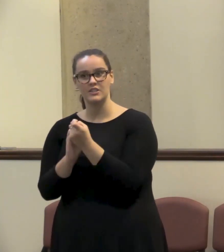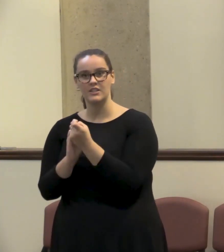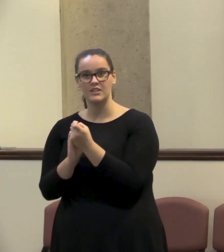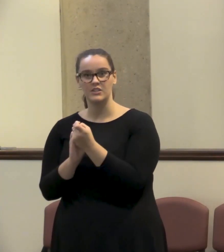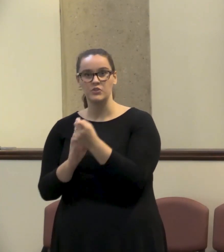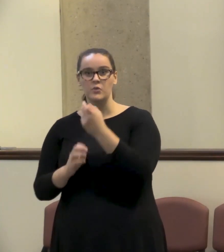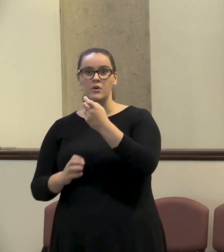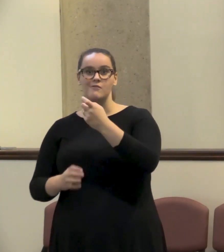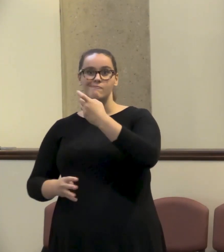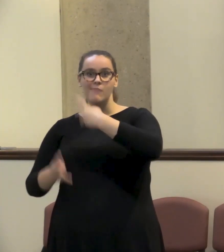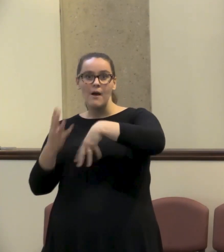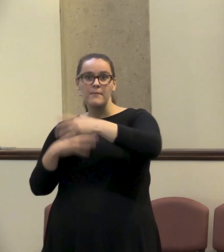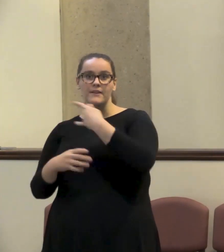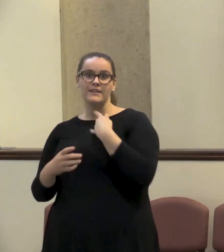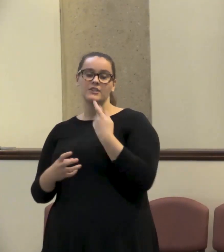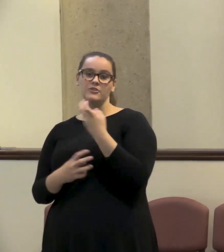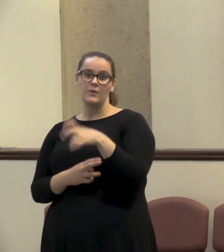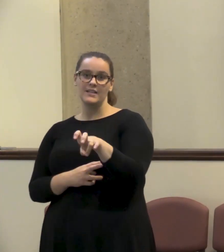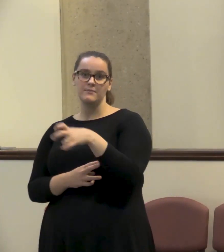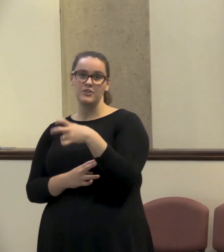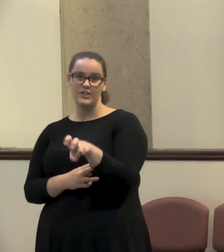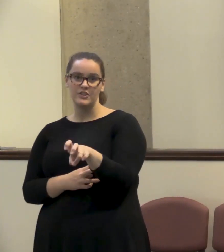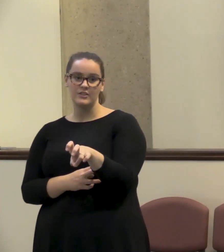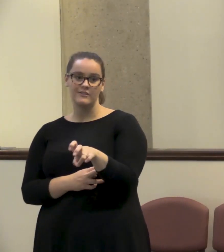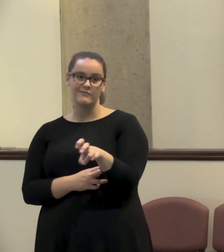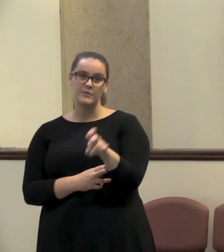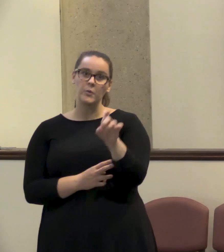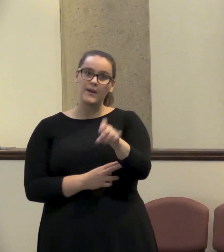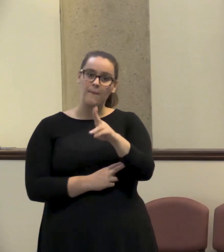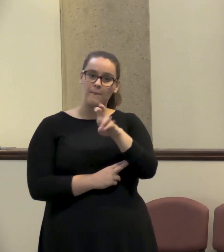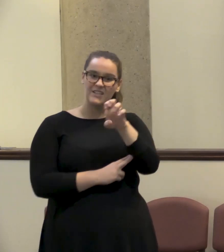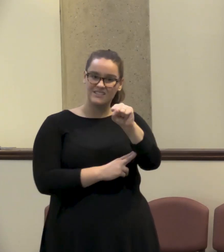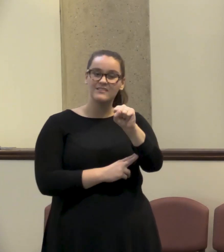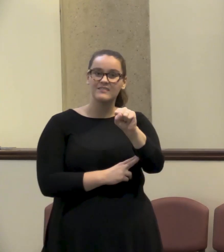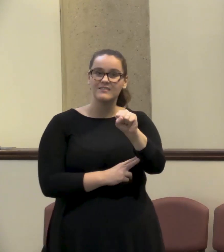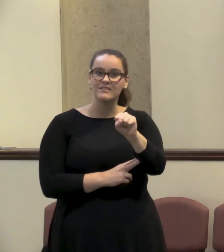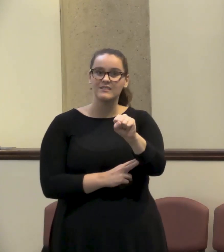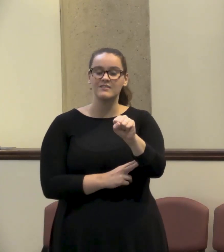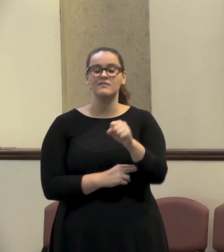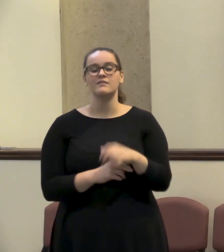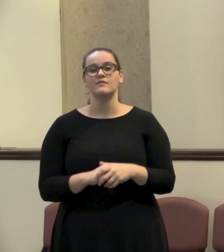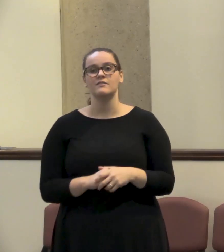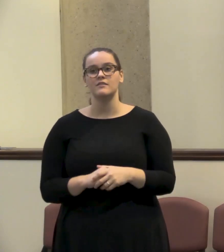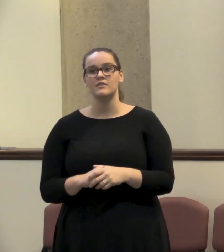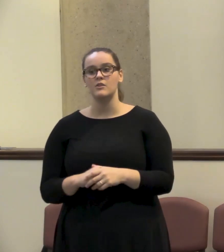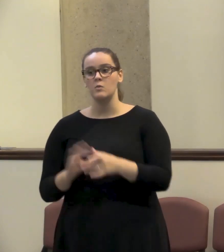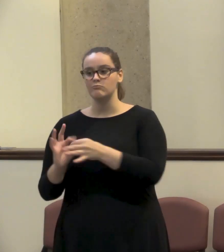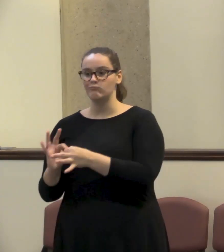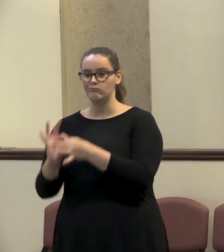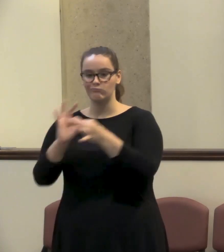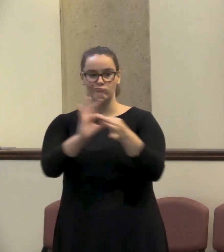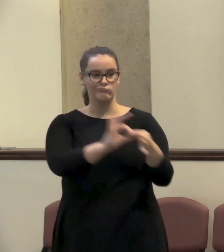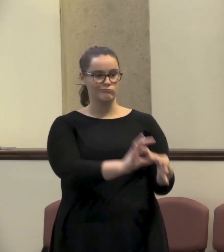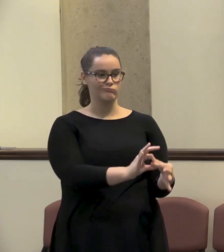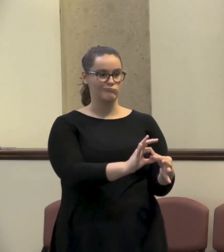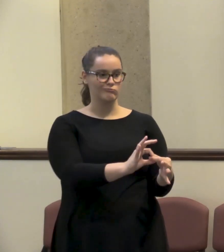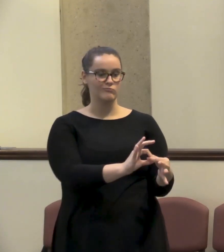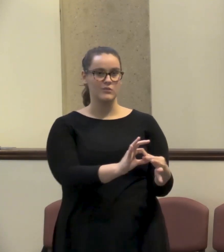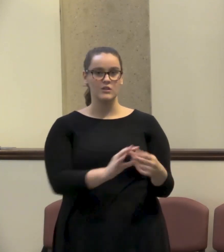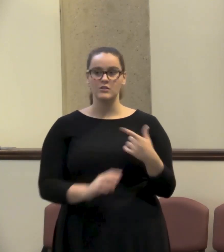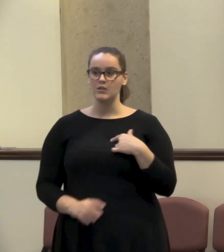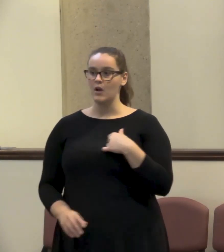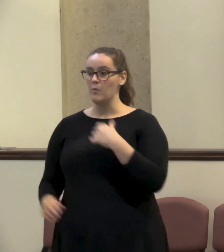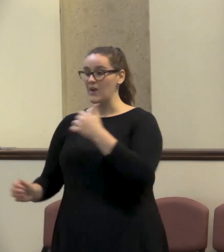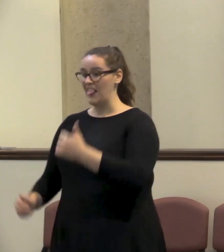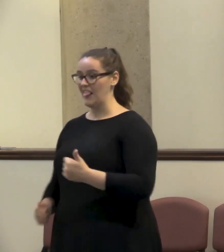transit network. 110 miles is what I proposed in Montgomery County. Would have connected all the communities from where people live to where